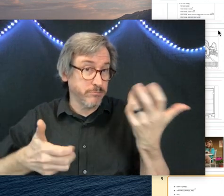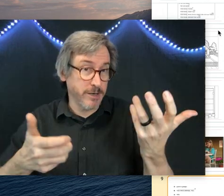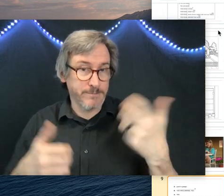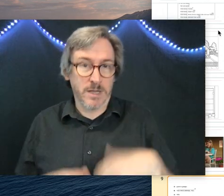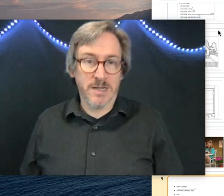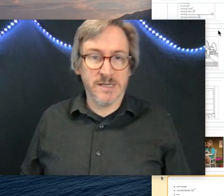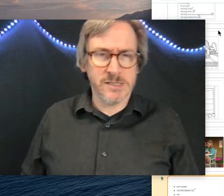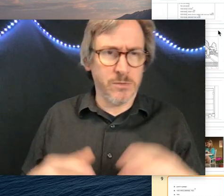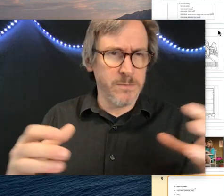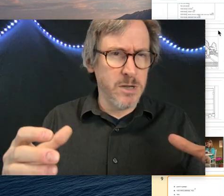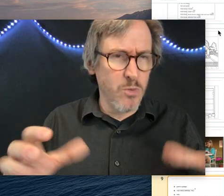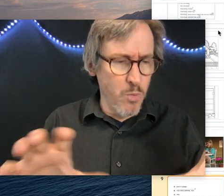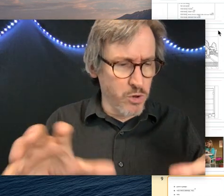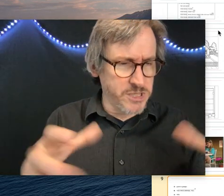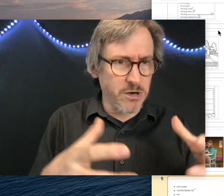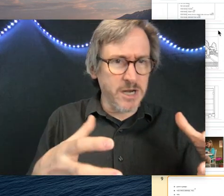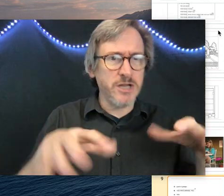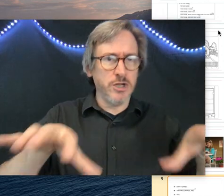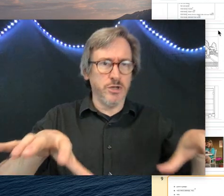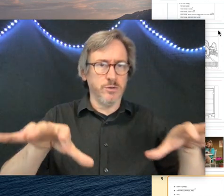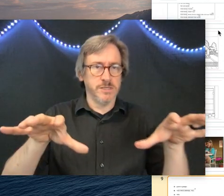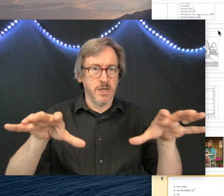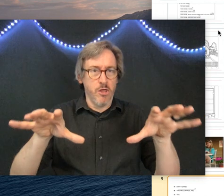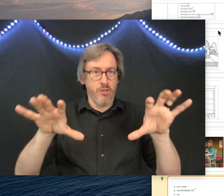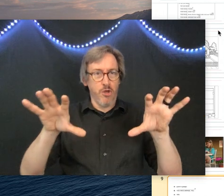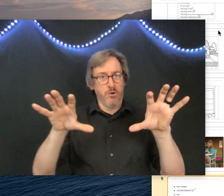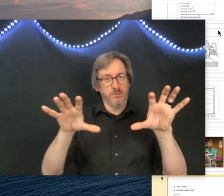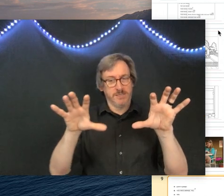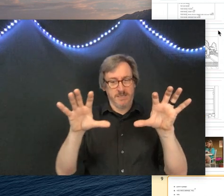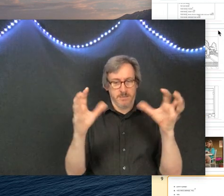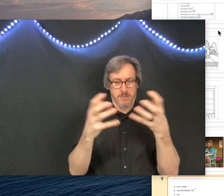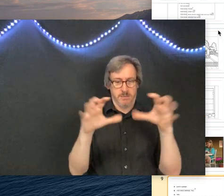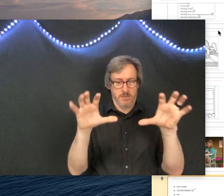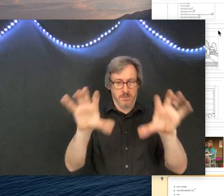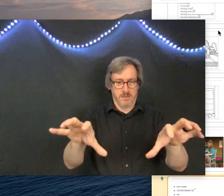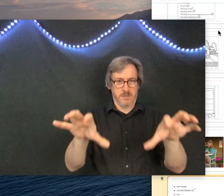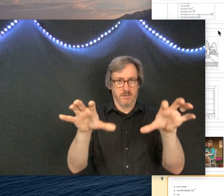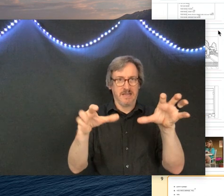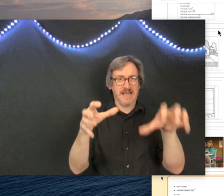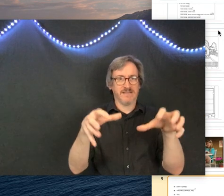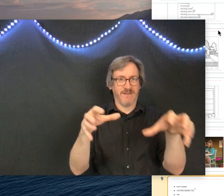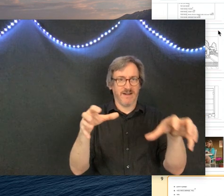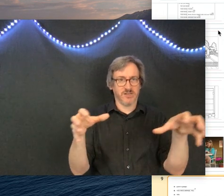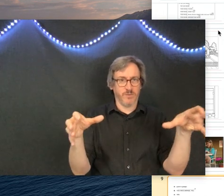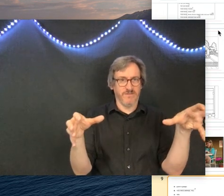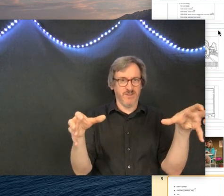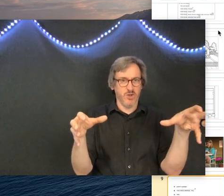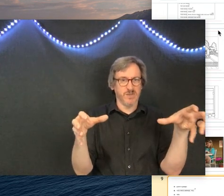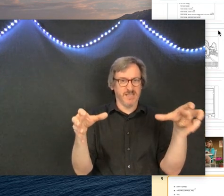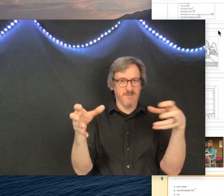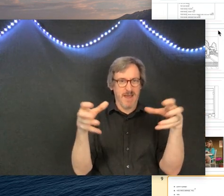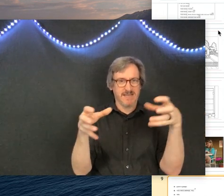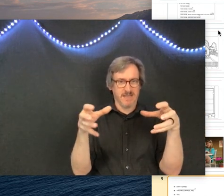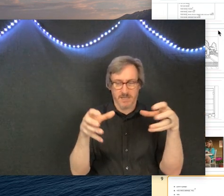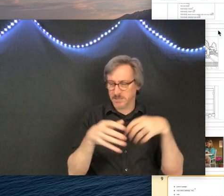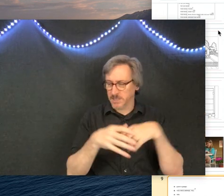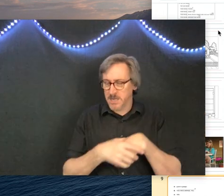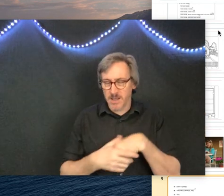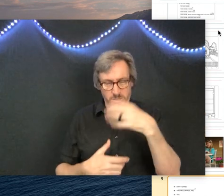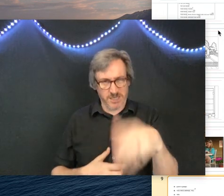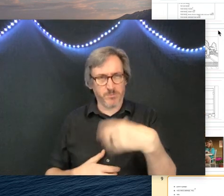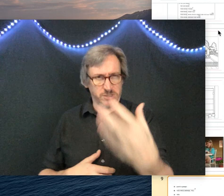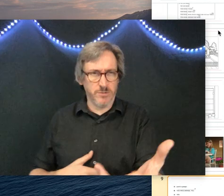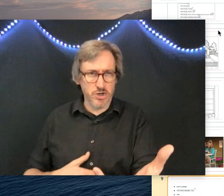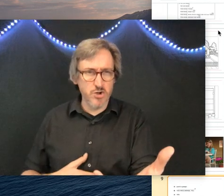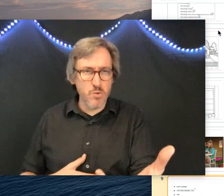which, right? So we're starting to use those classifiers we've used in past things.